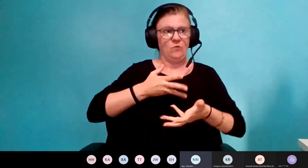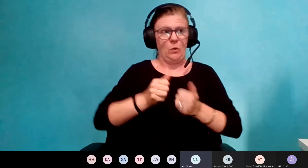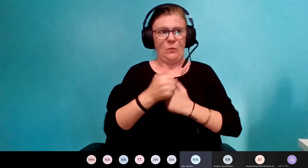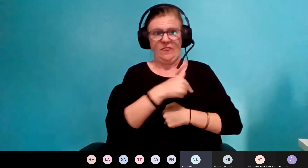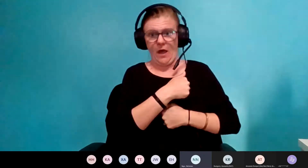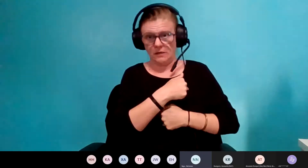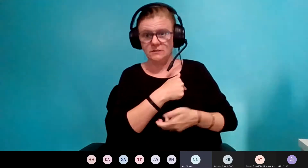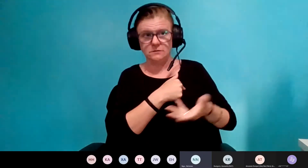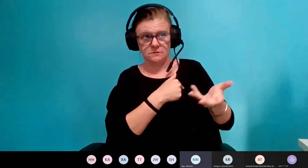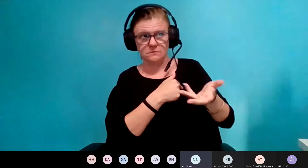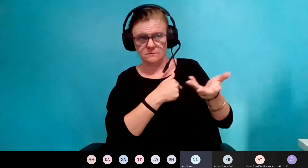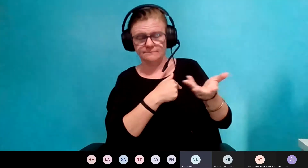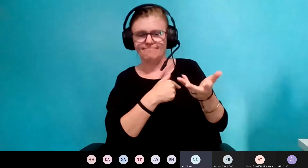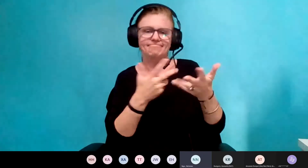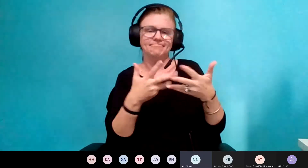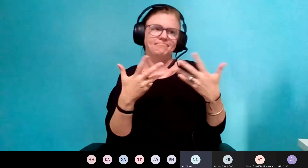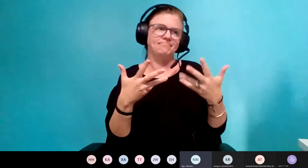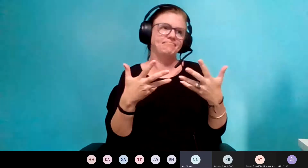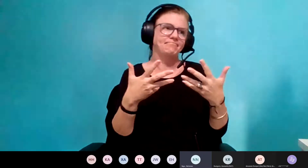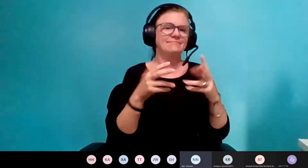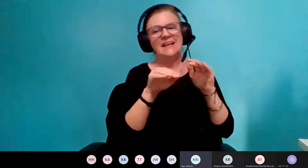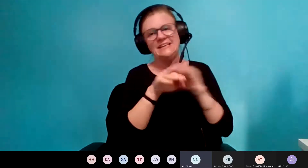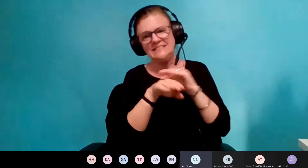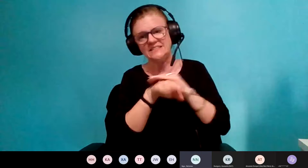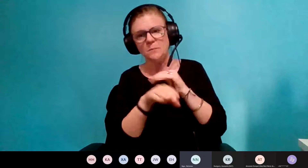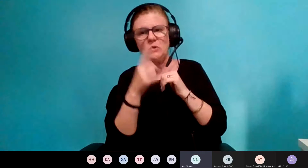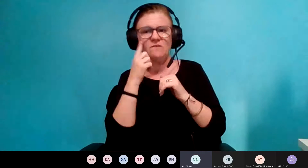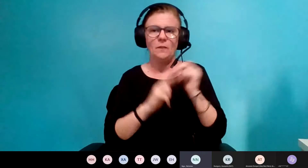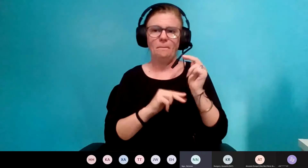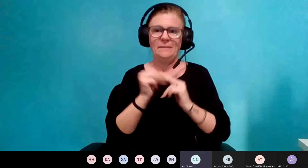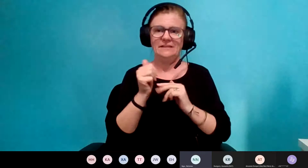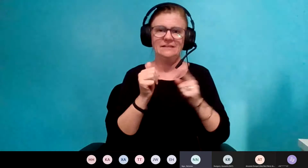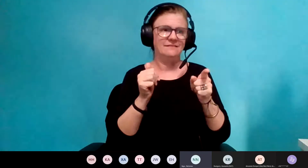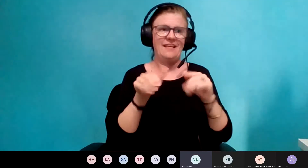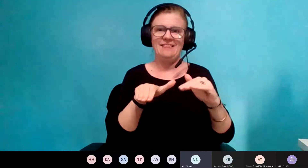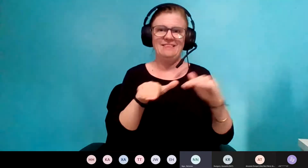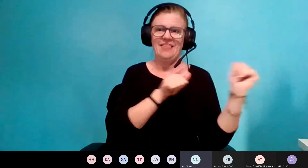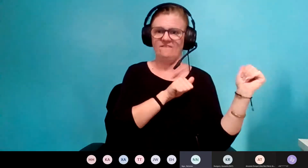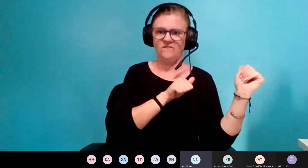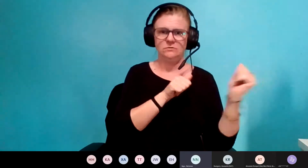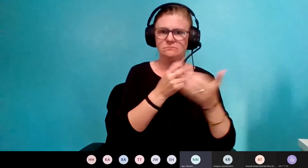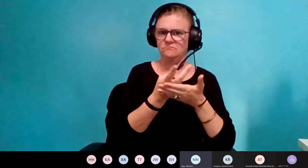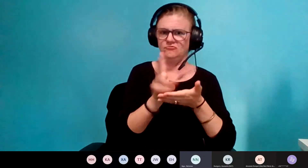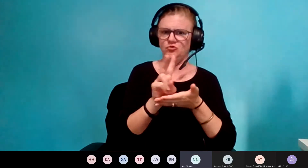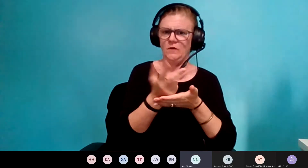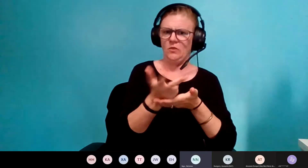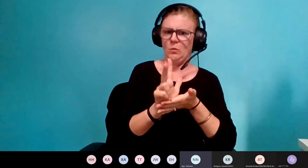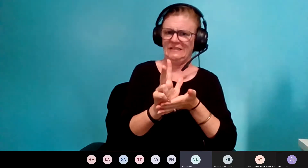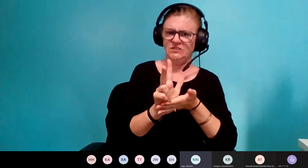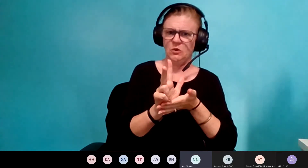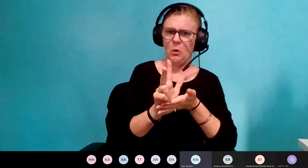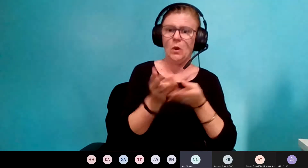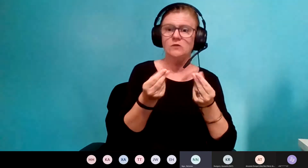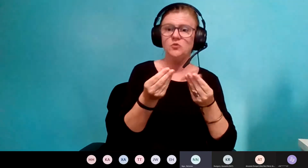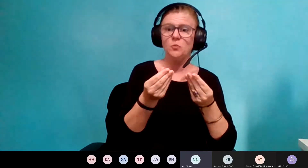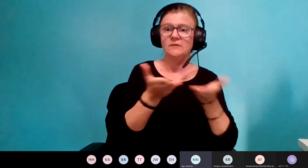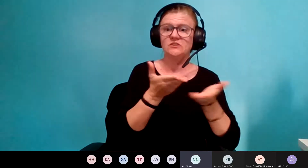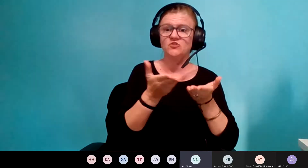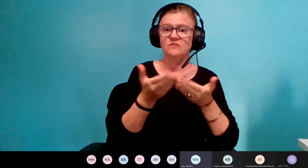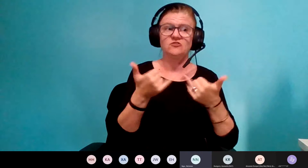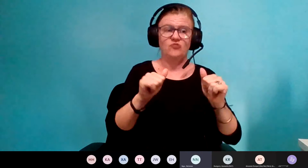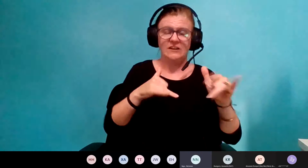lot of the accessibility of city facilities left the city a few weeks ago. So property service is trying to